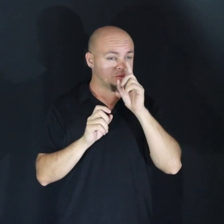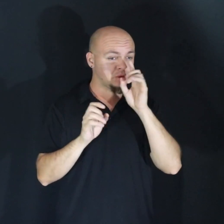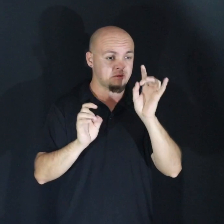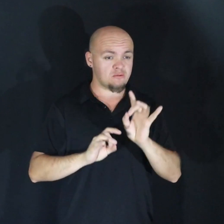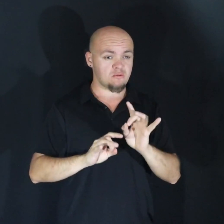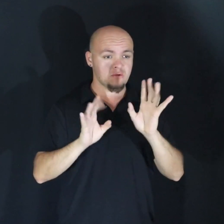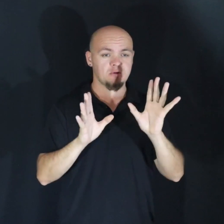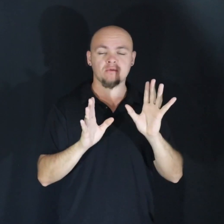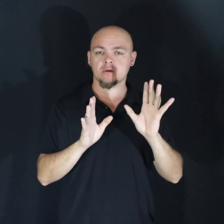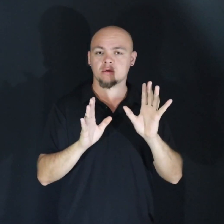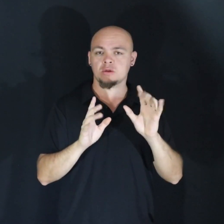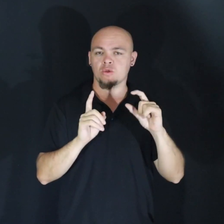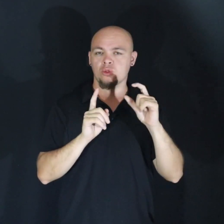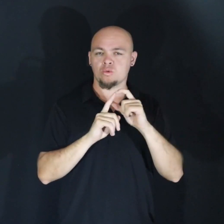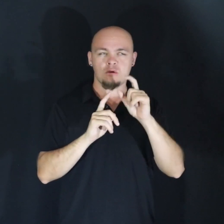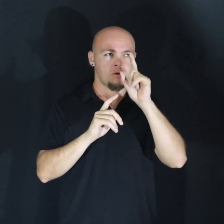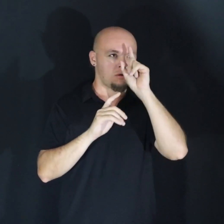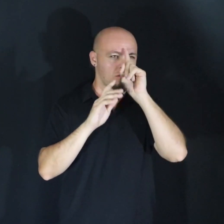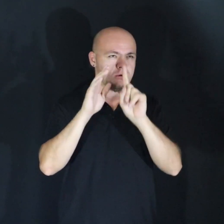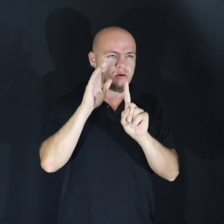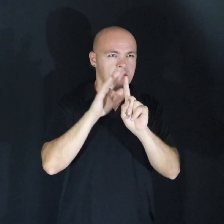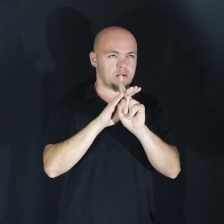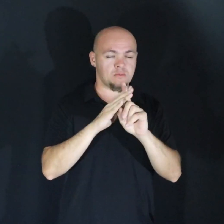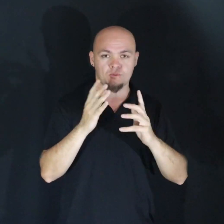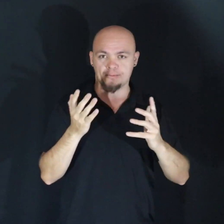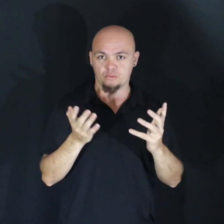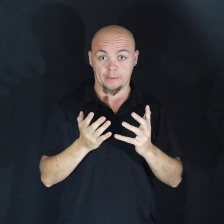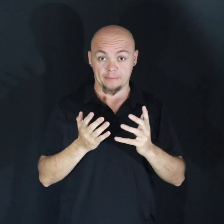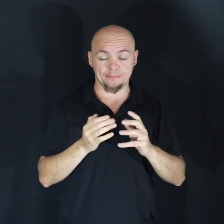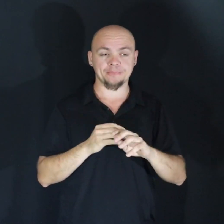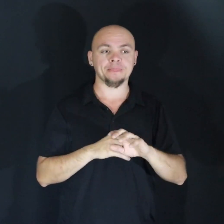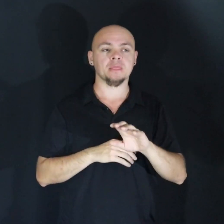brought the following words to my mind.